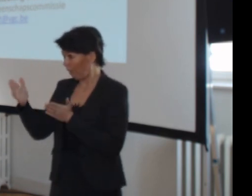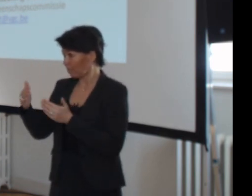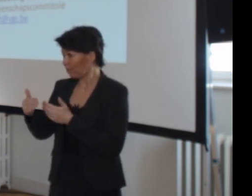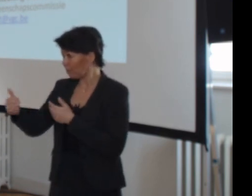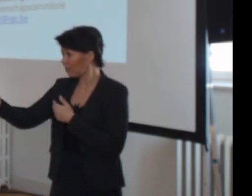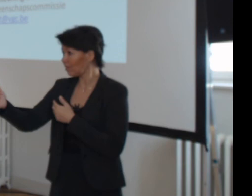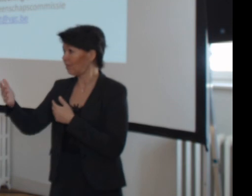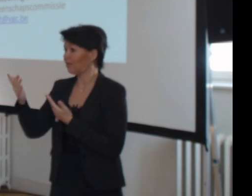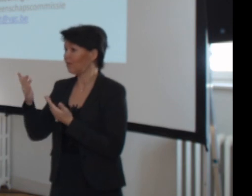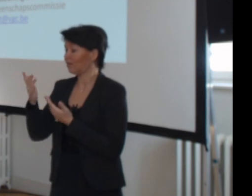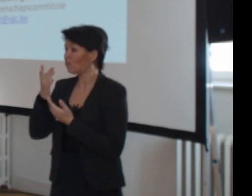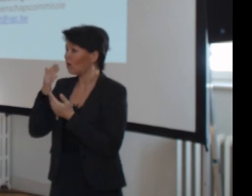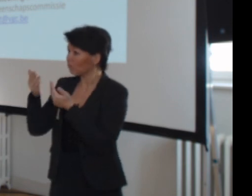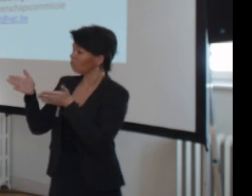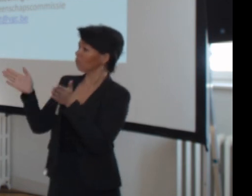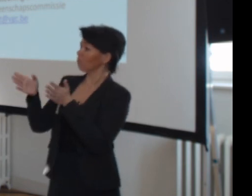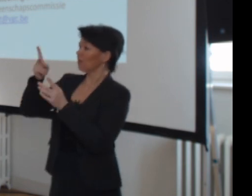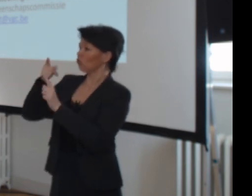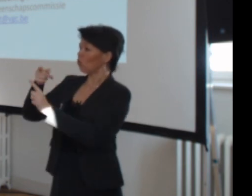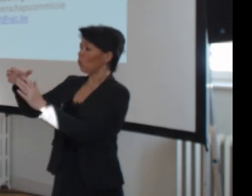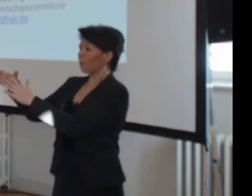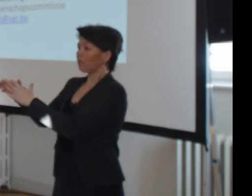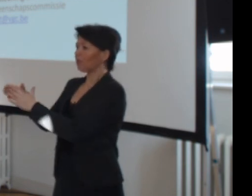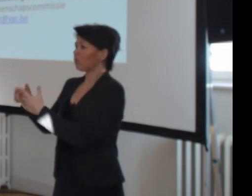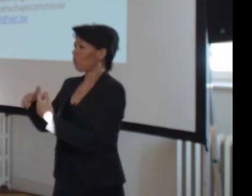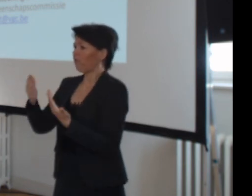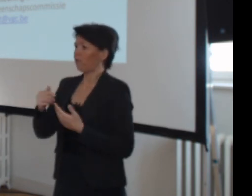or you just